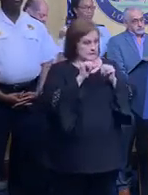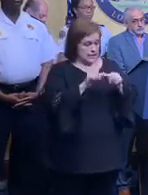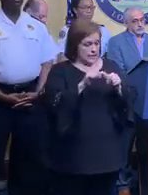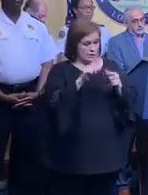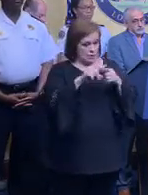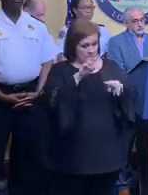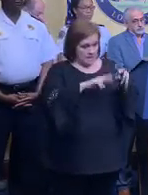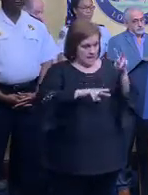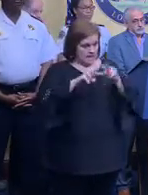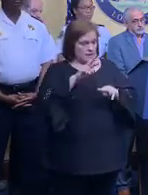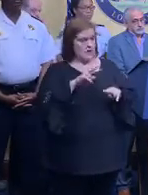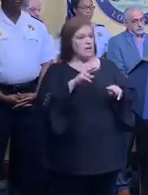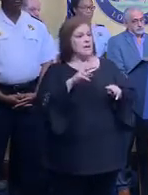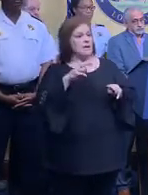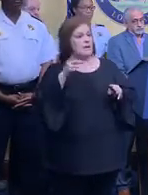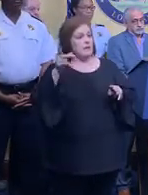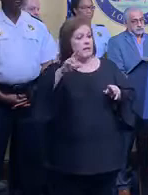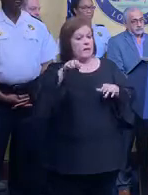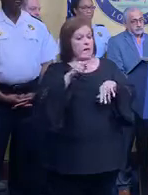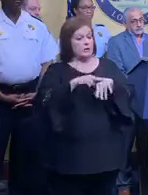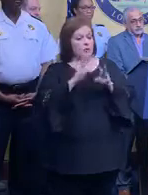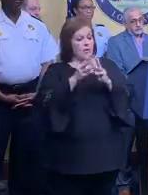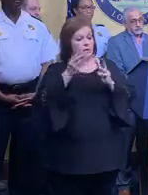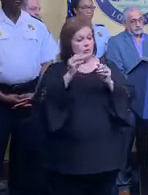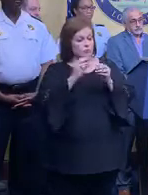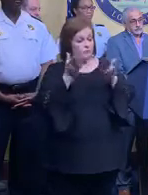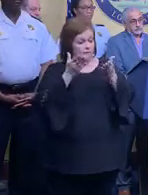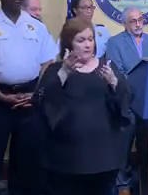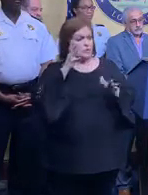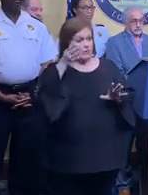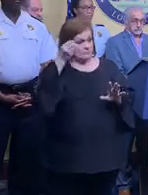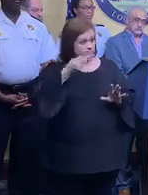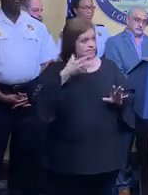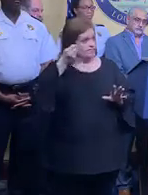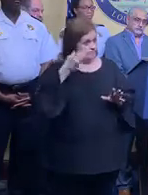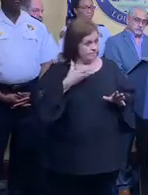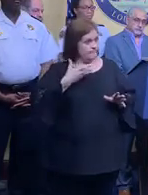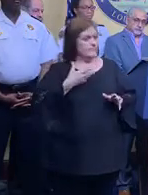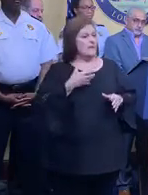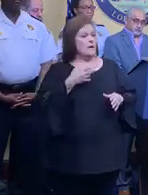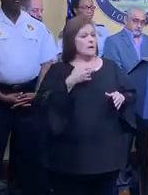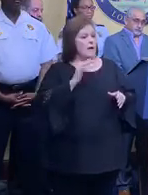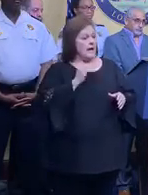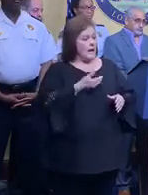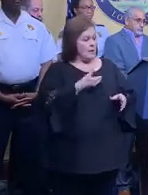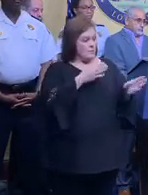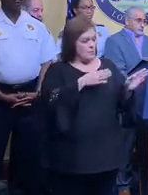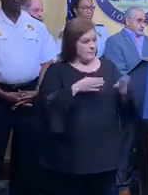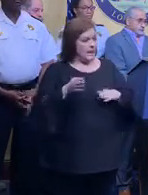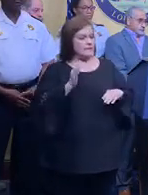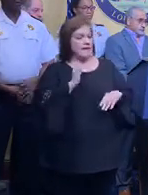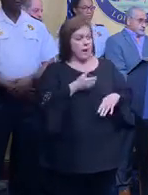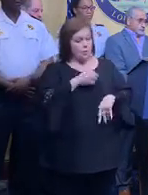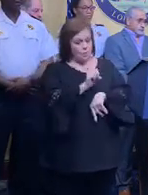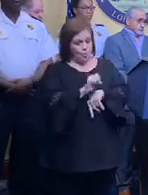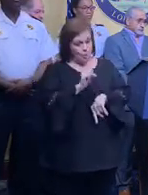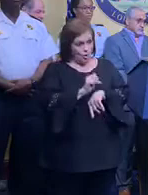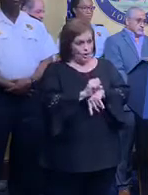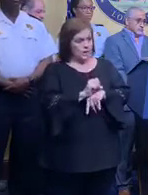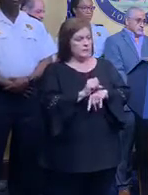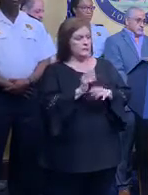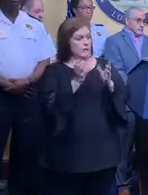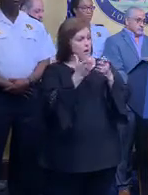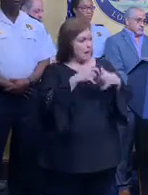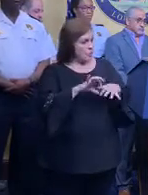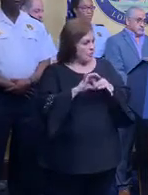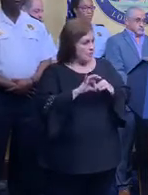will come through the National Weather Service, and of course how our emergency preparedness office is working in